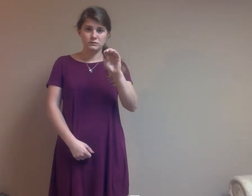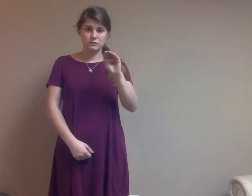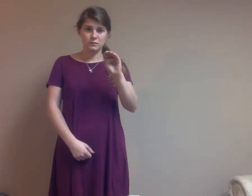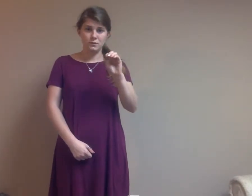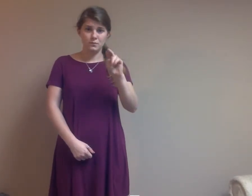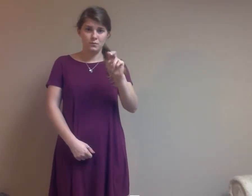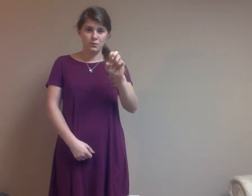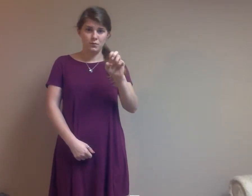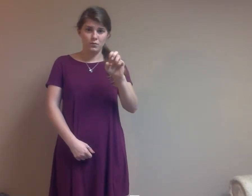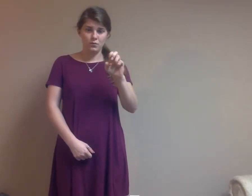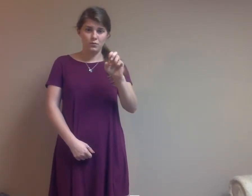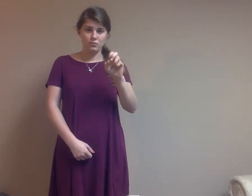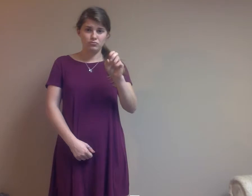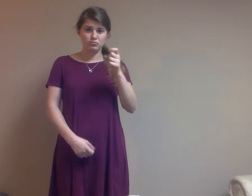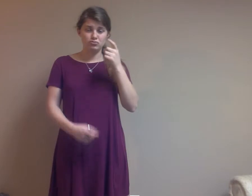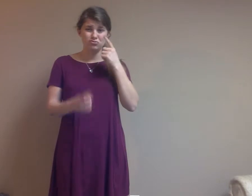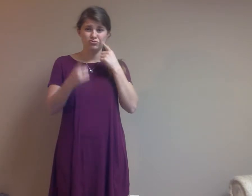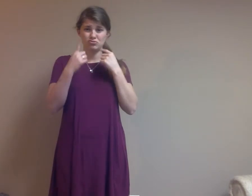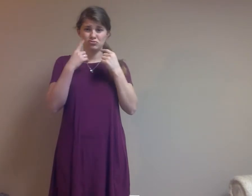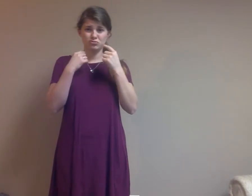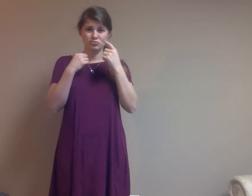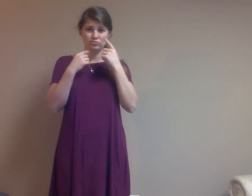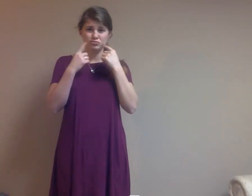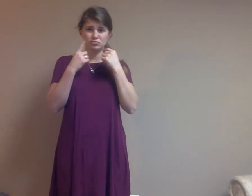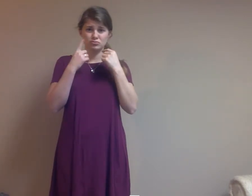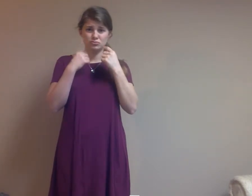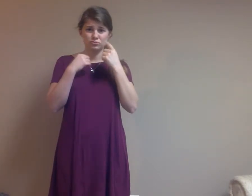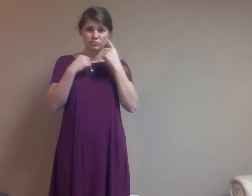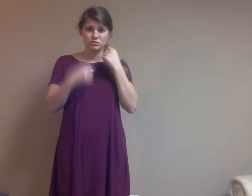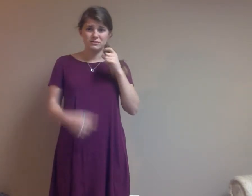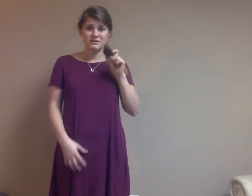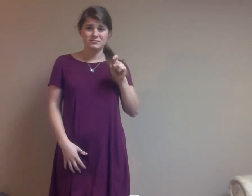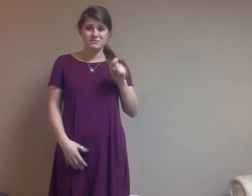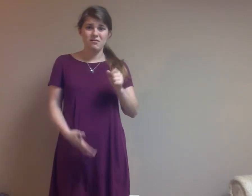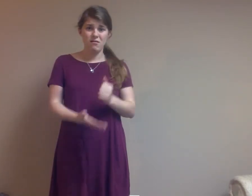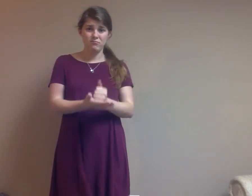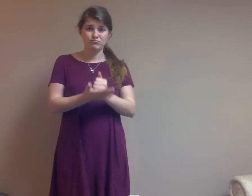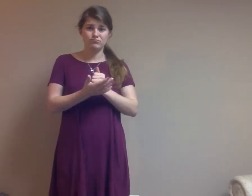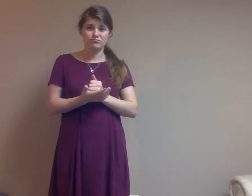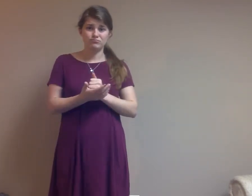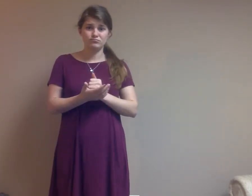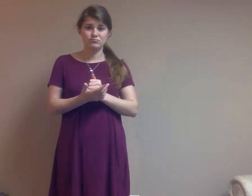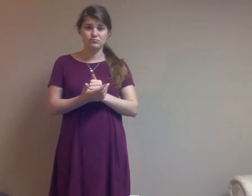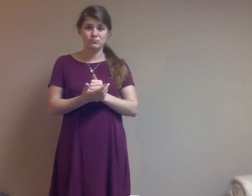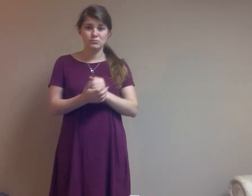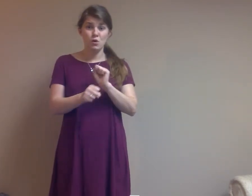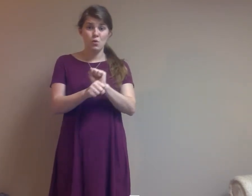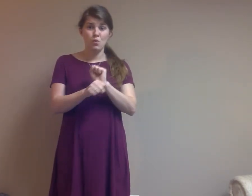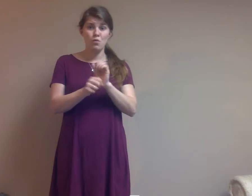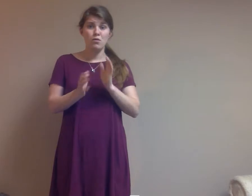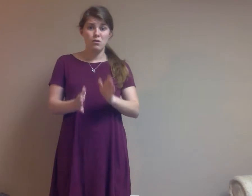and the staff step in to help her. You know, there is no magic cure for